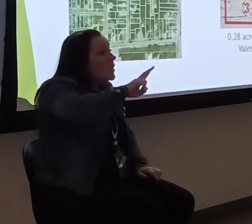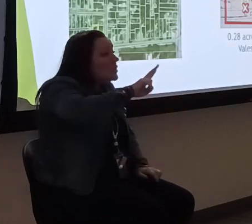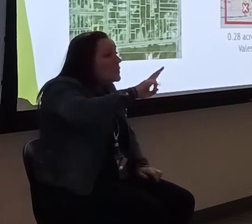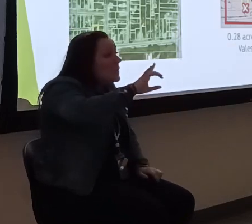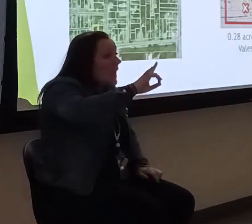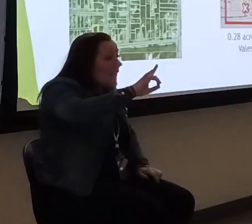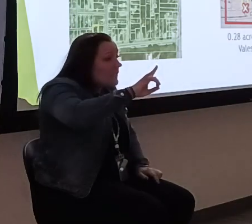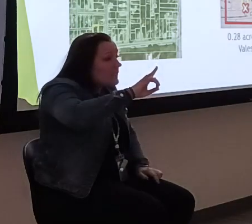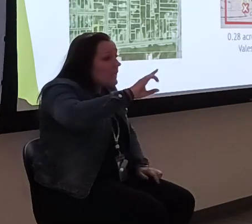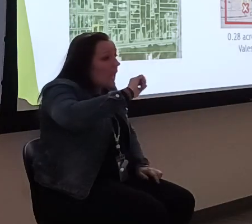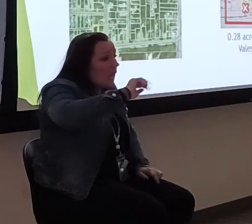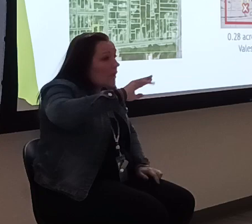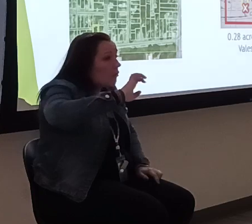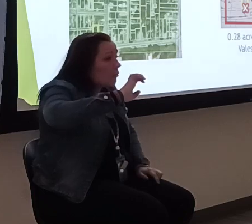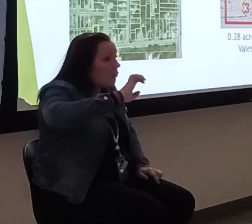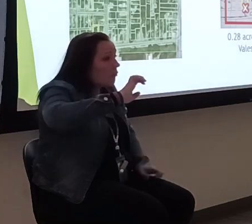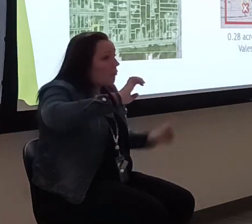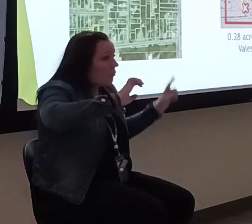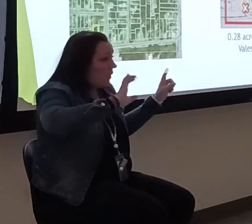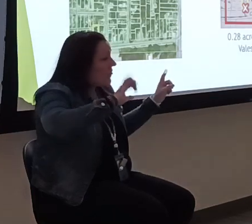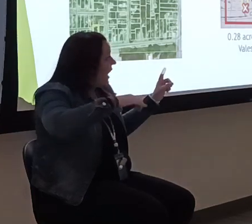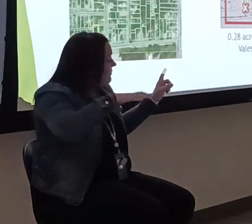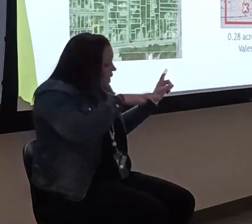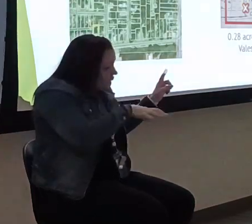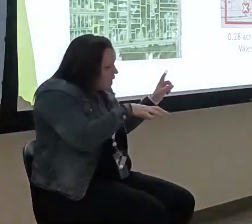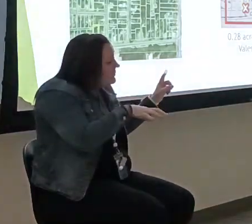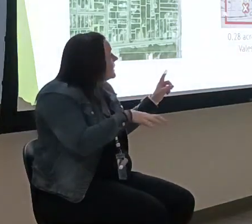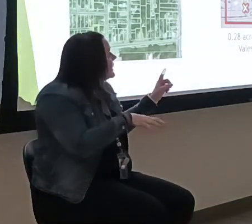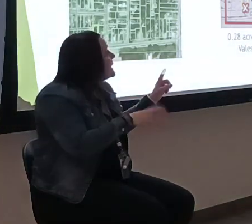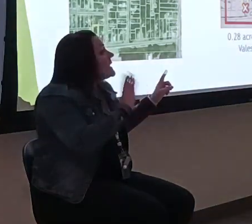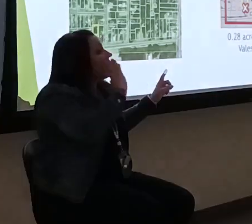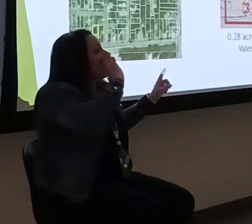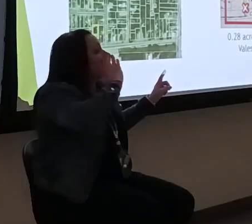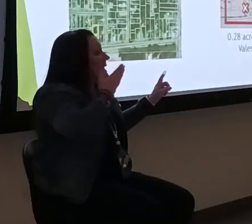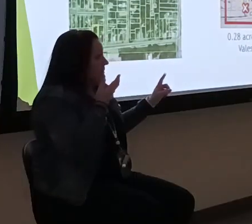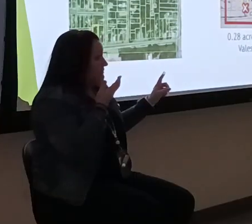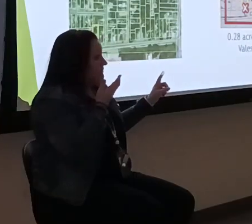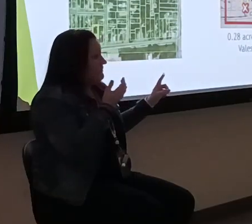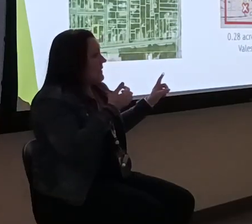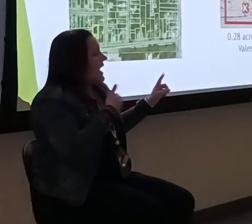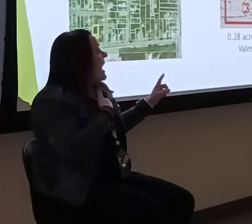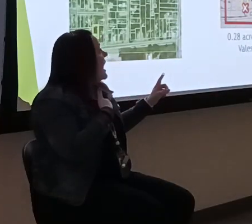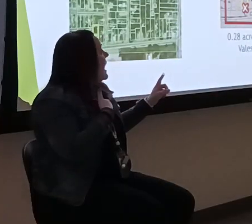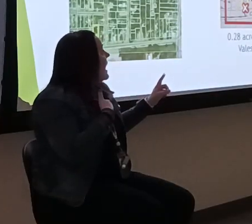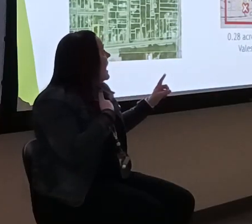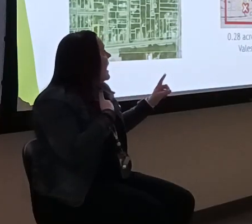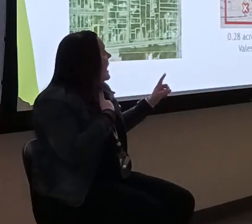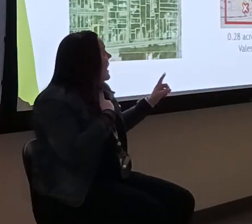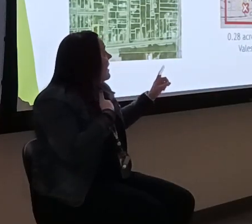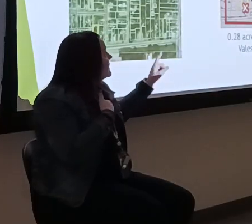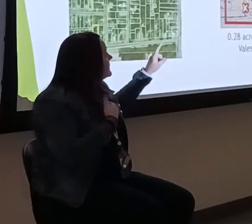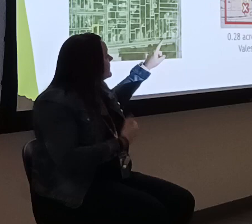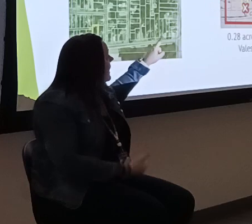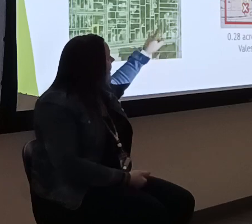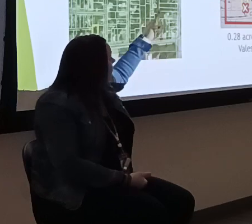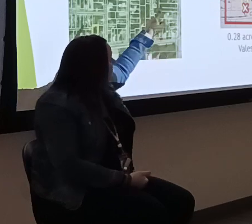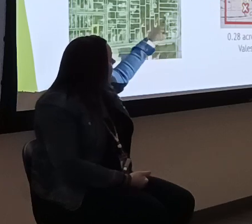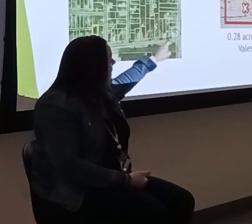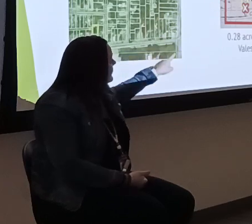of an acre, this parcel. It appears to fall within Valleso Far's